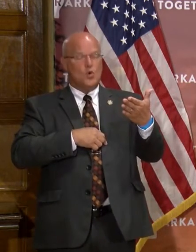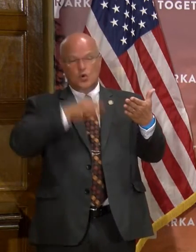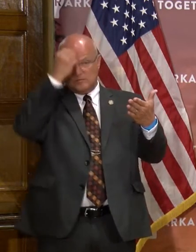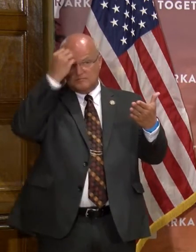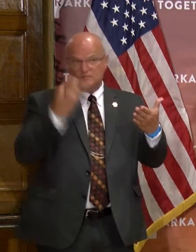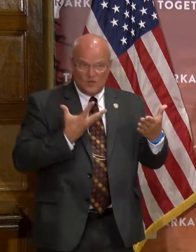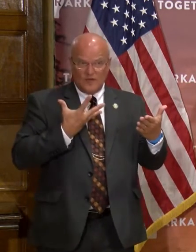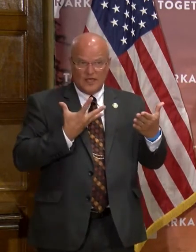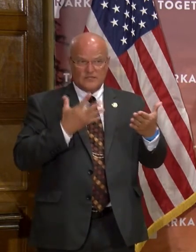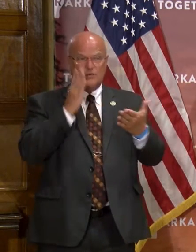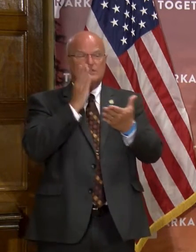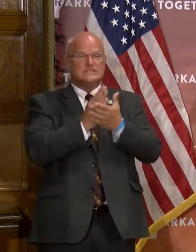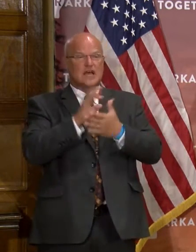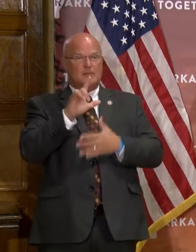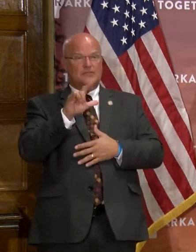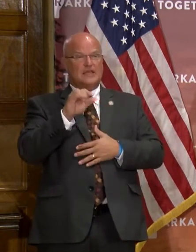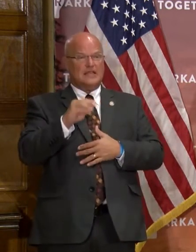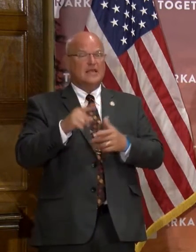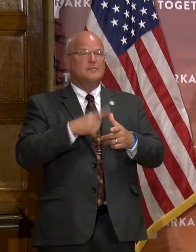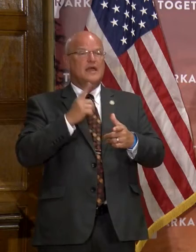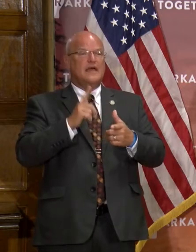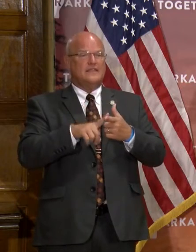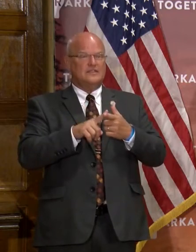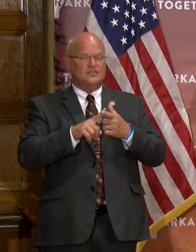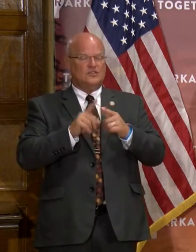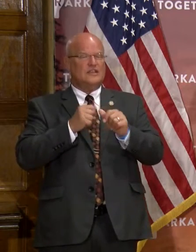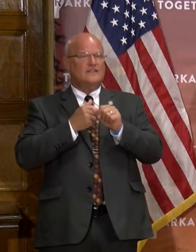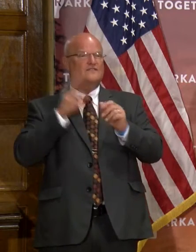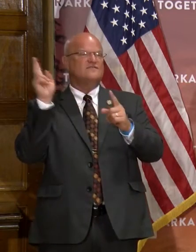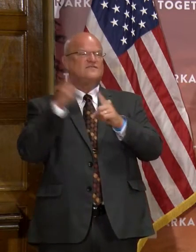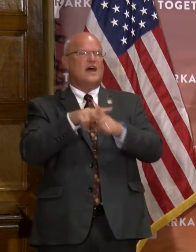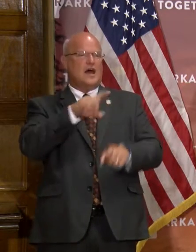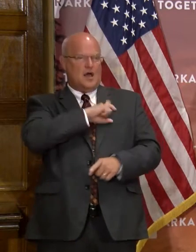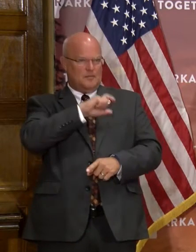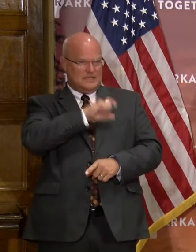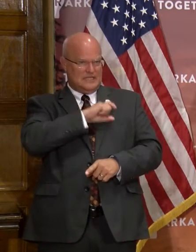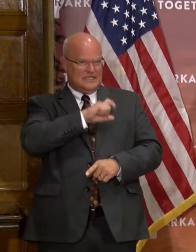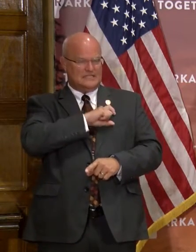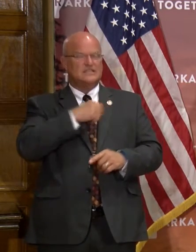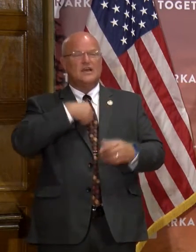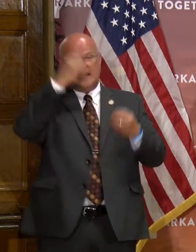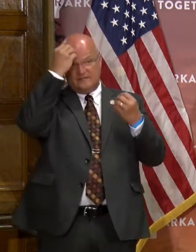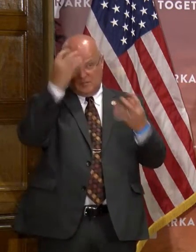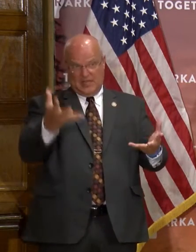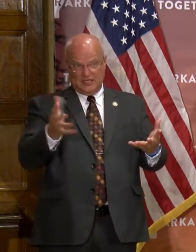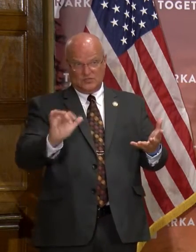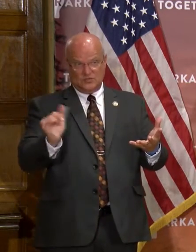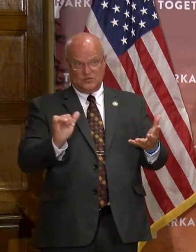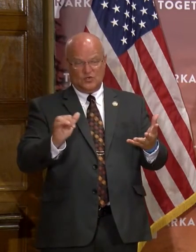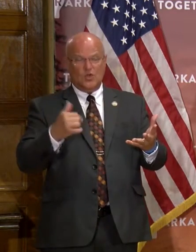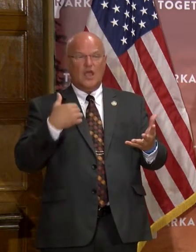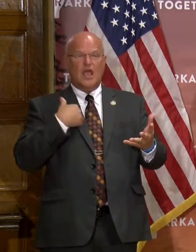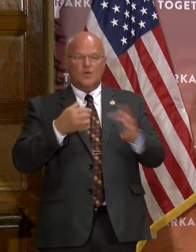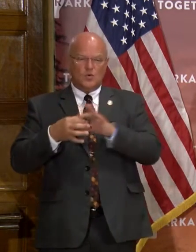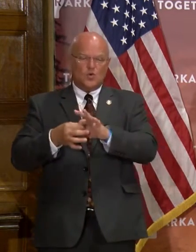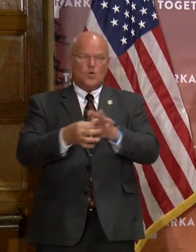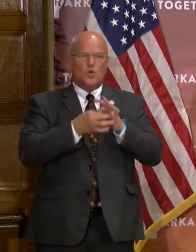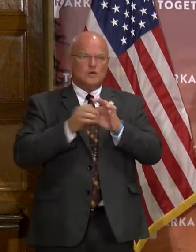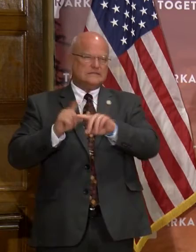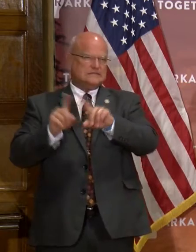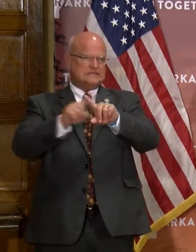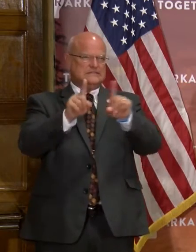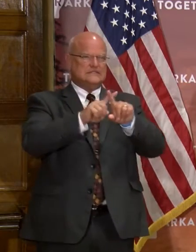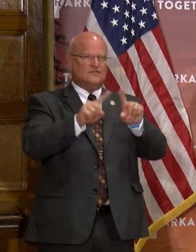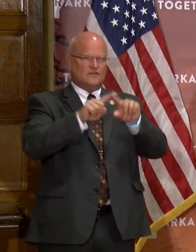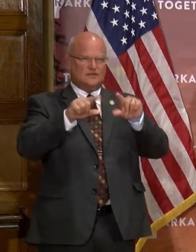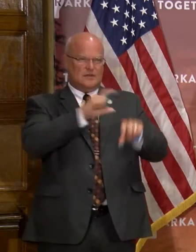notify us so we can stop that claim, and then you can follow on with a police report as well so they have that information. And again, we're coordinating with multiple law